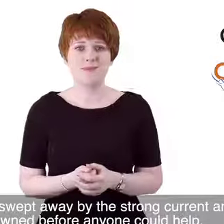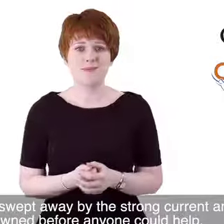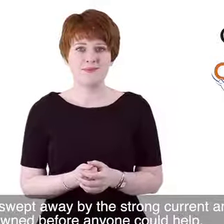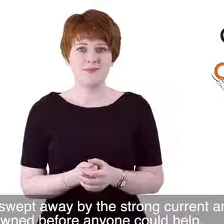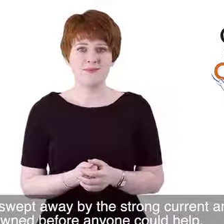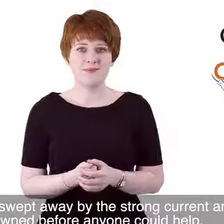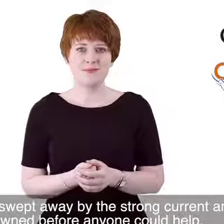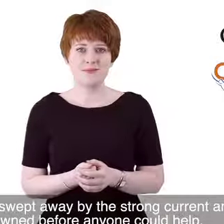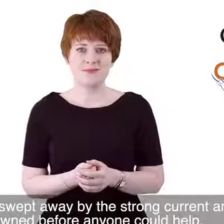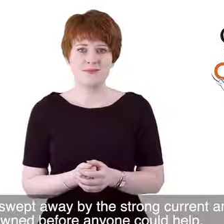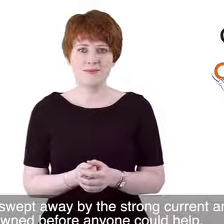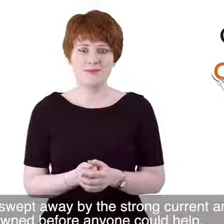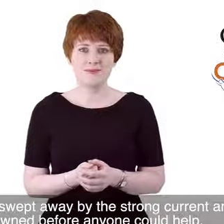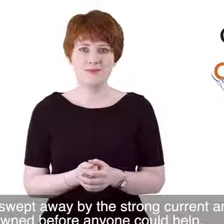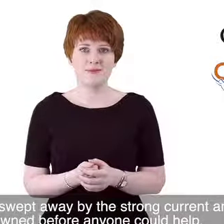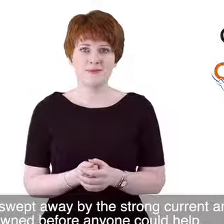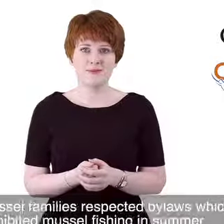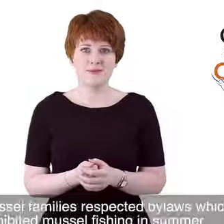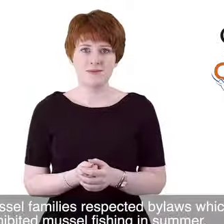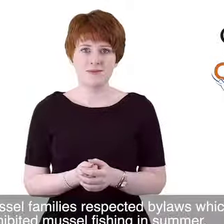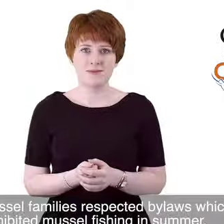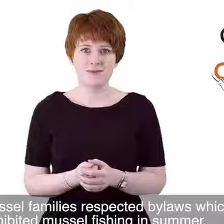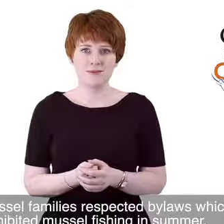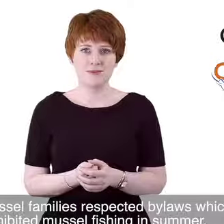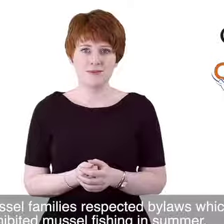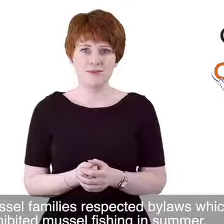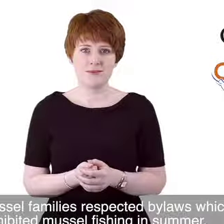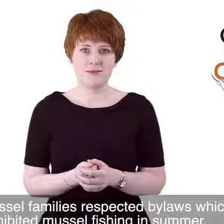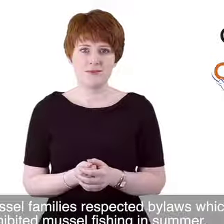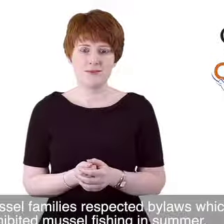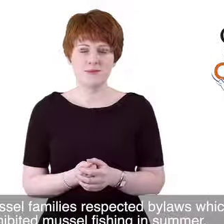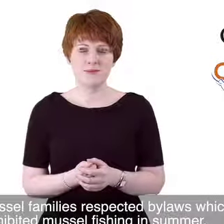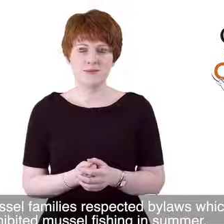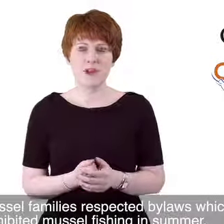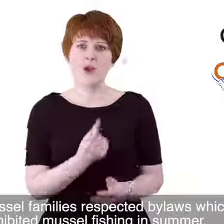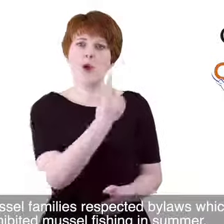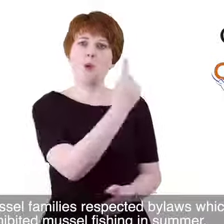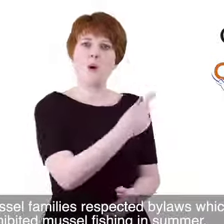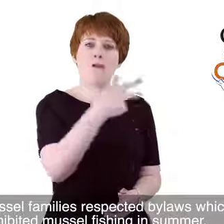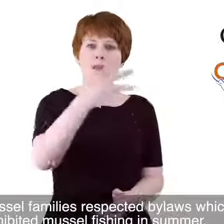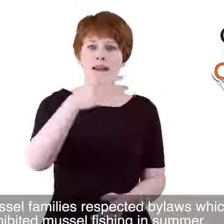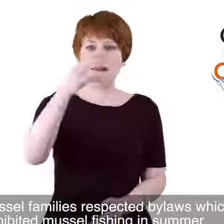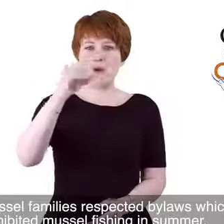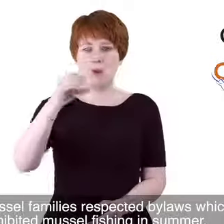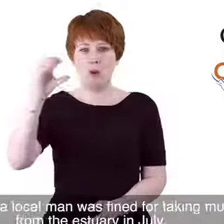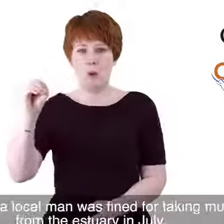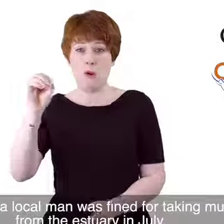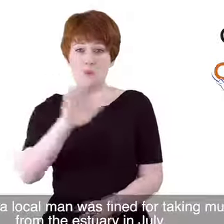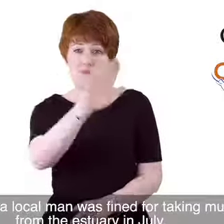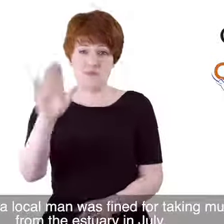drowned before anyone could help. The mussel families respected bylaws which prohibited mussel fishing in summer, but in 1897